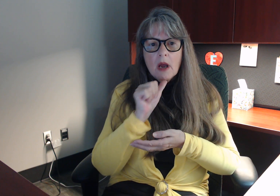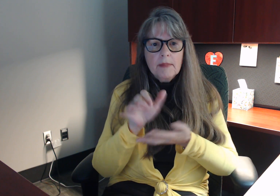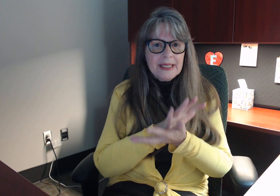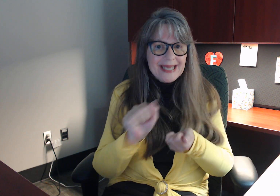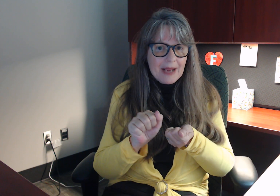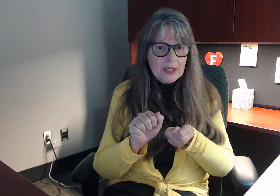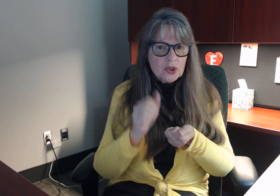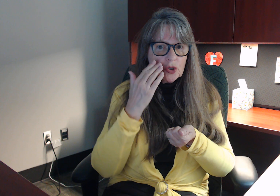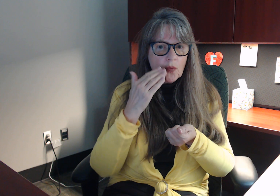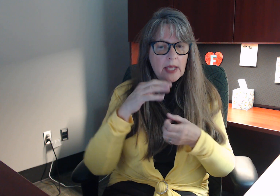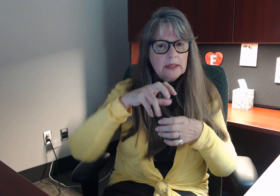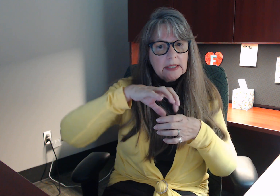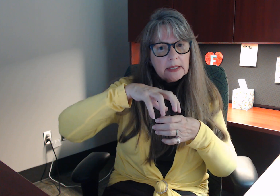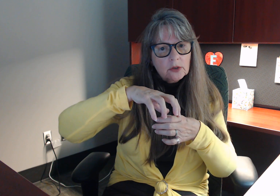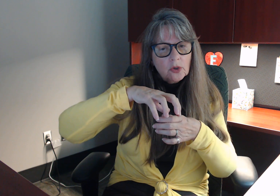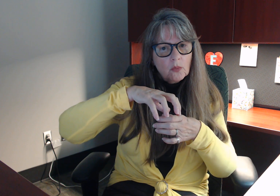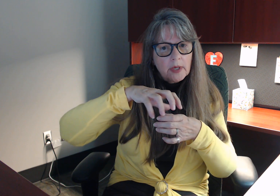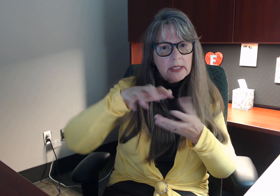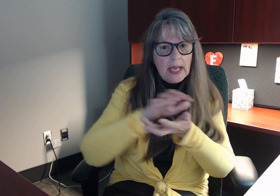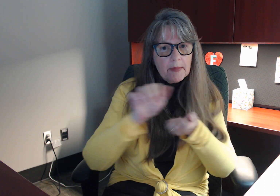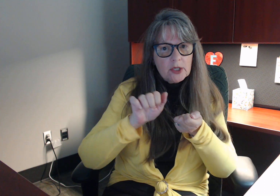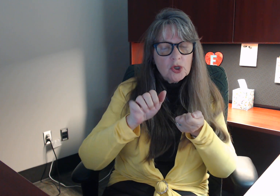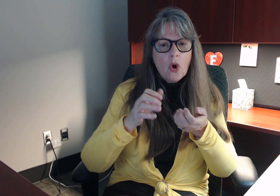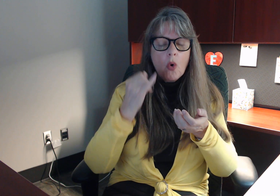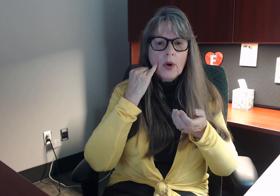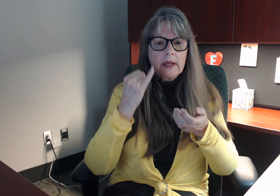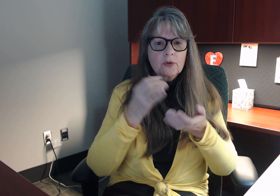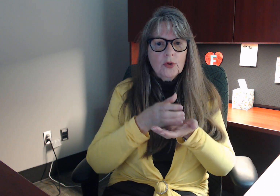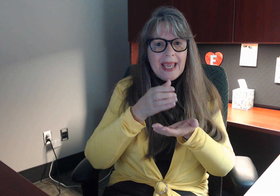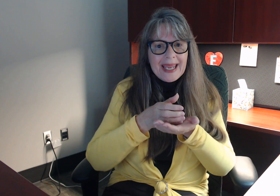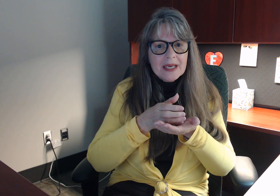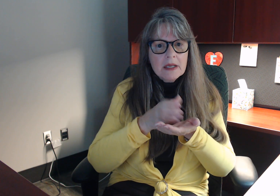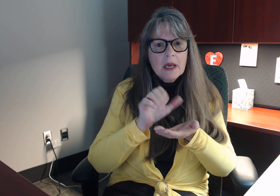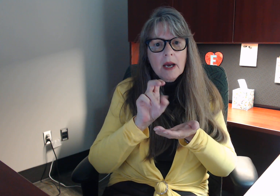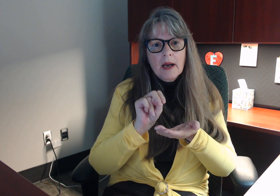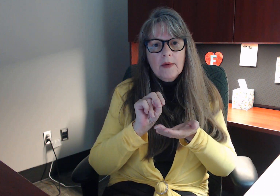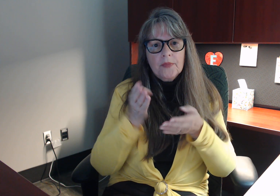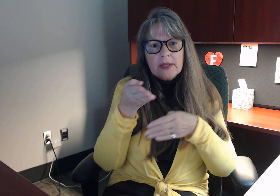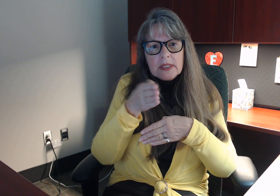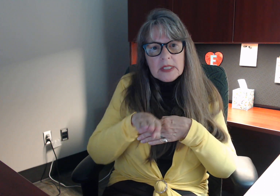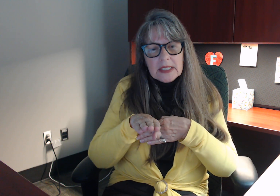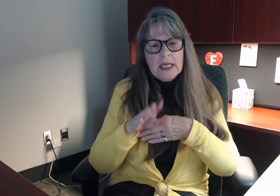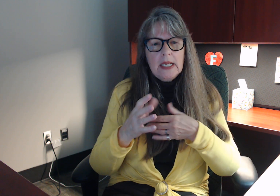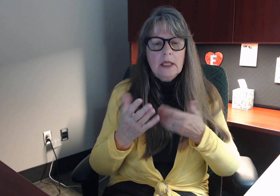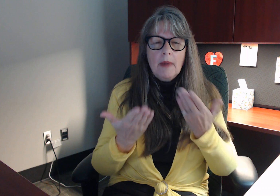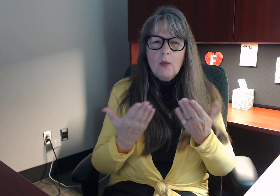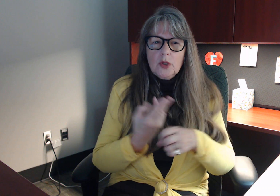been damaged. That lid, you don't want it damaged. Or if your can has a dent in it, you might want to use